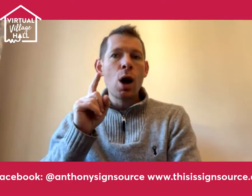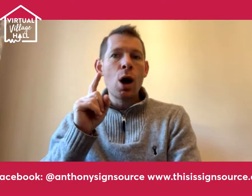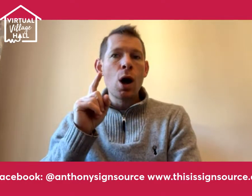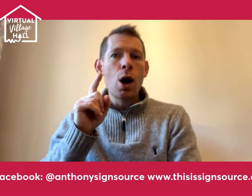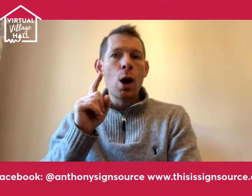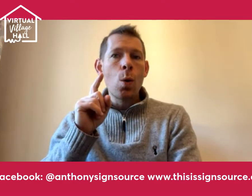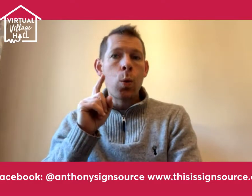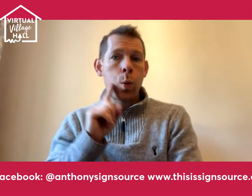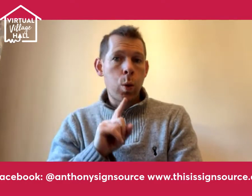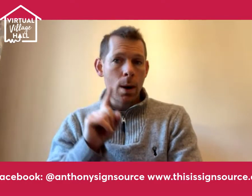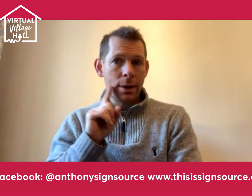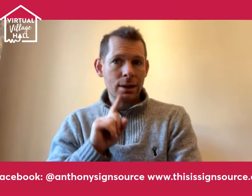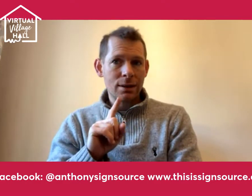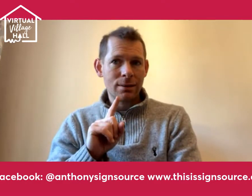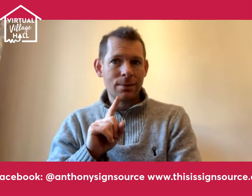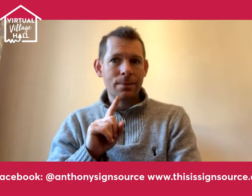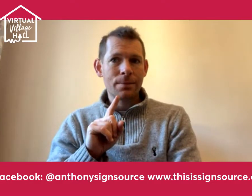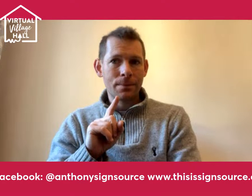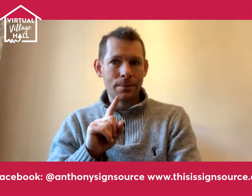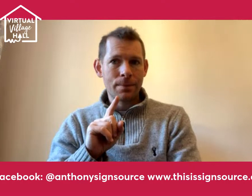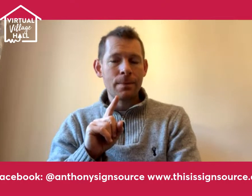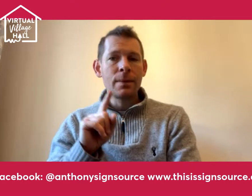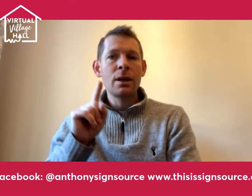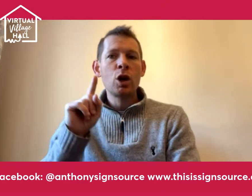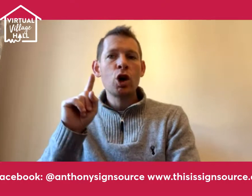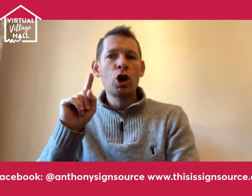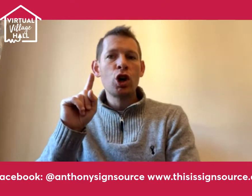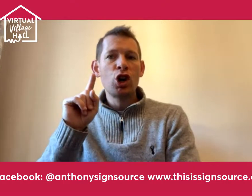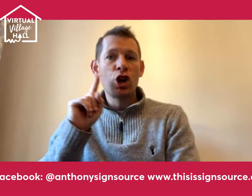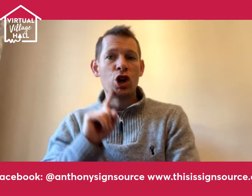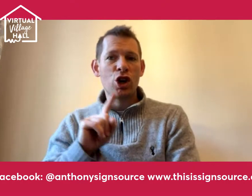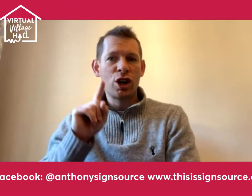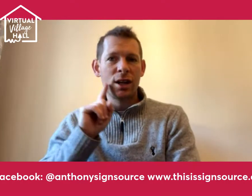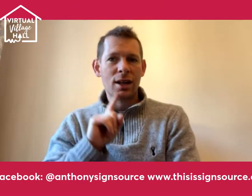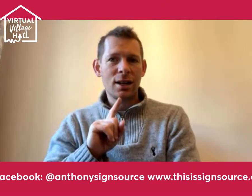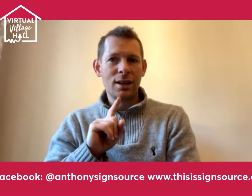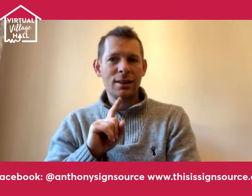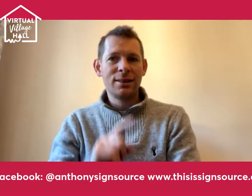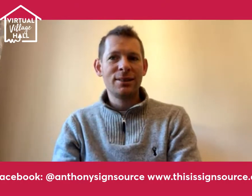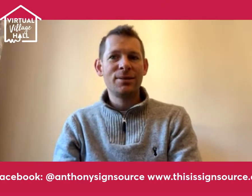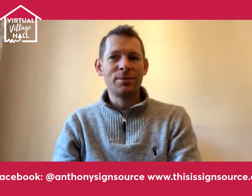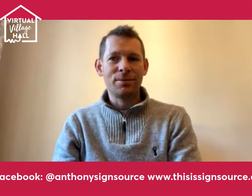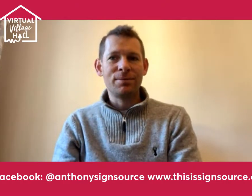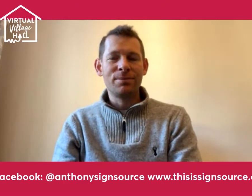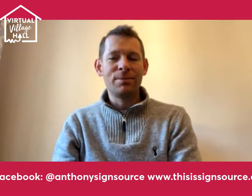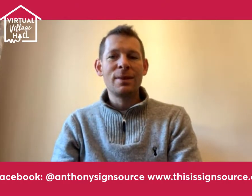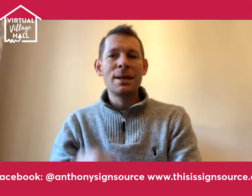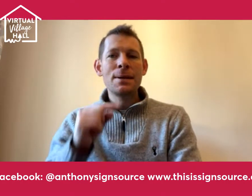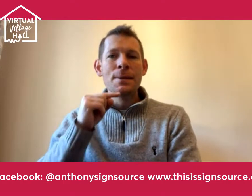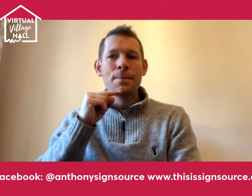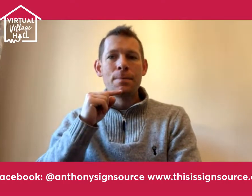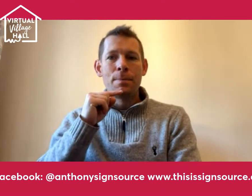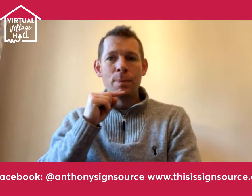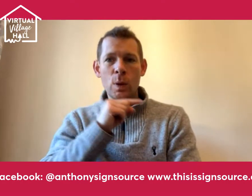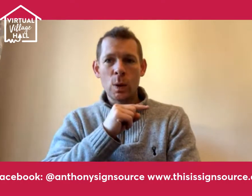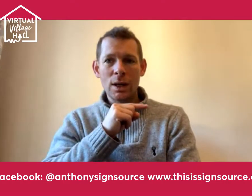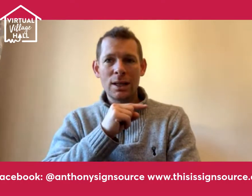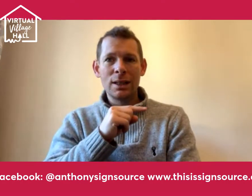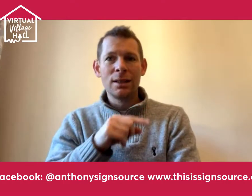different. So woman, you're mouthing the word woman, and girl, your lip pattern is for girl.